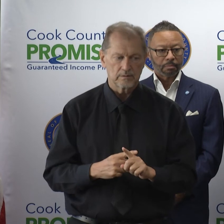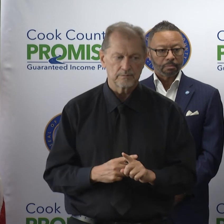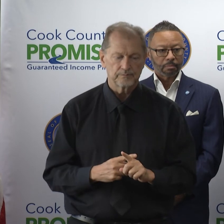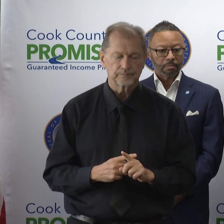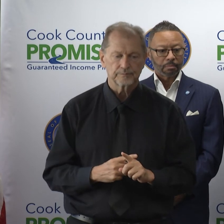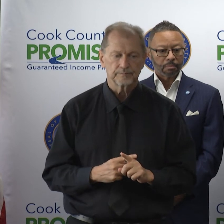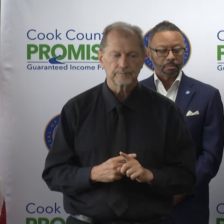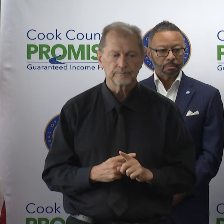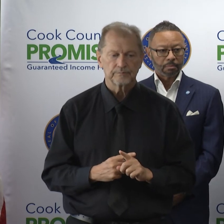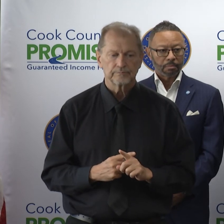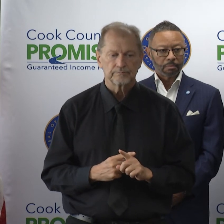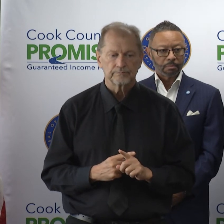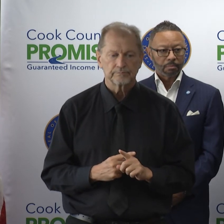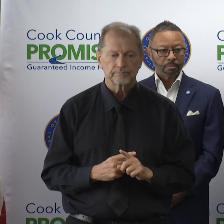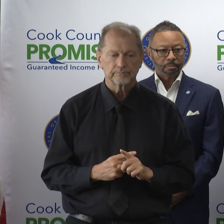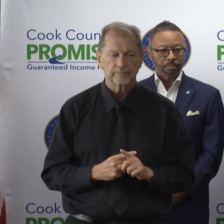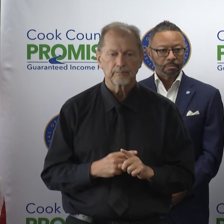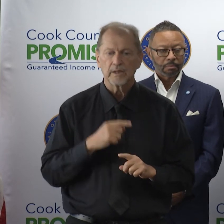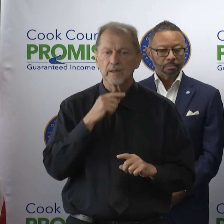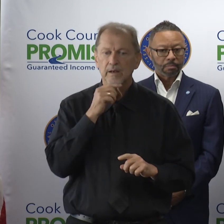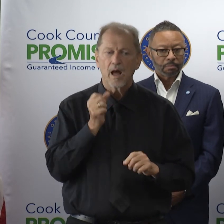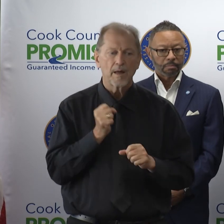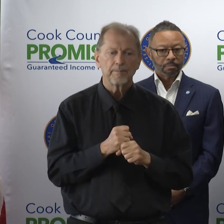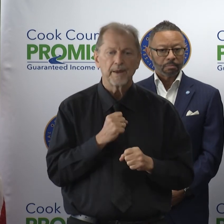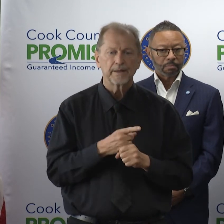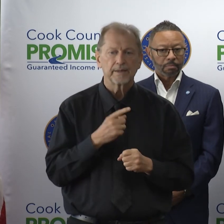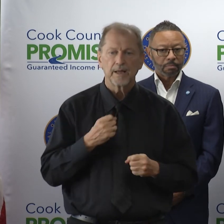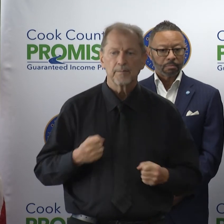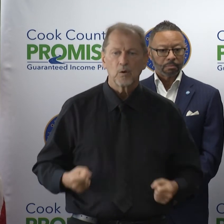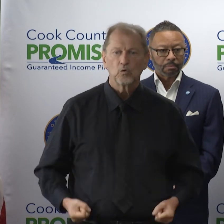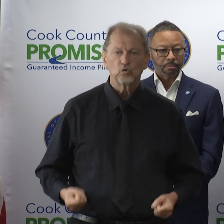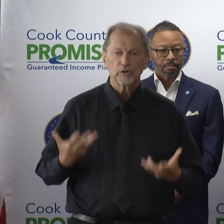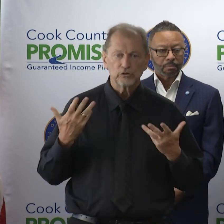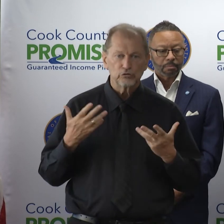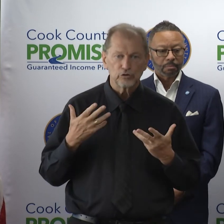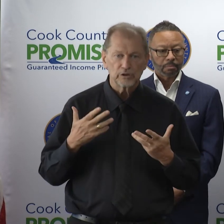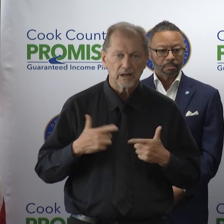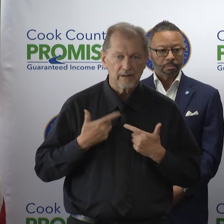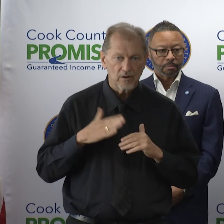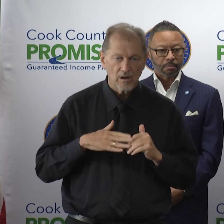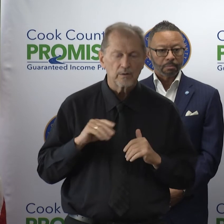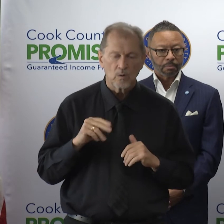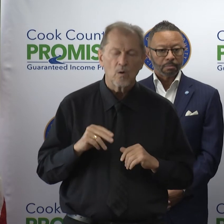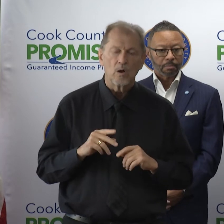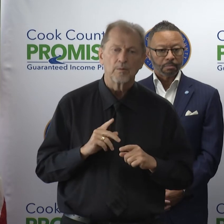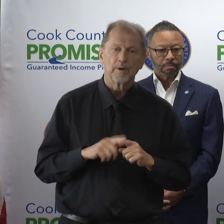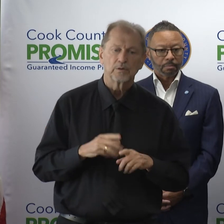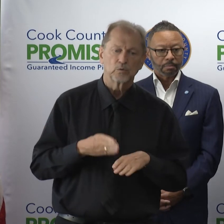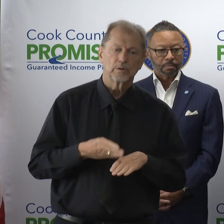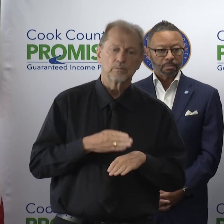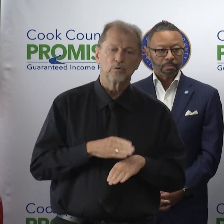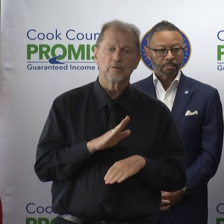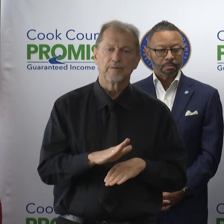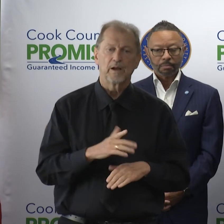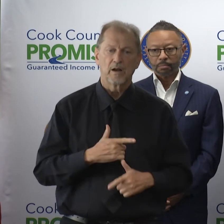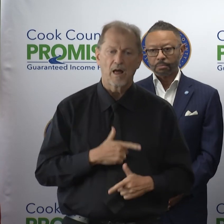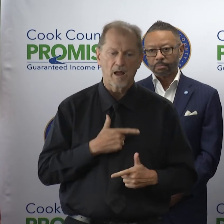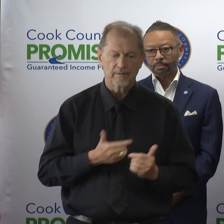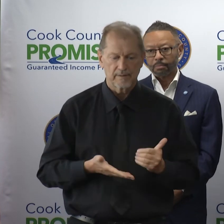it's not something that you necessarily, most folks would be able to live off of. So it's boosting up,